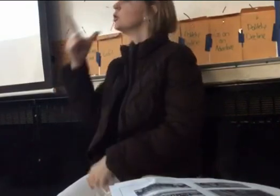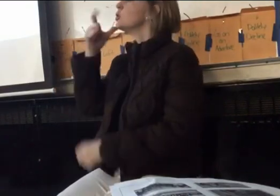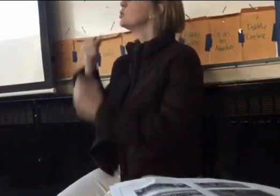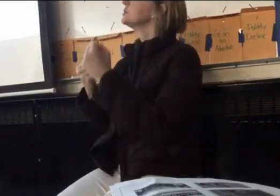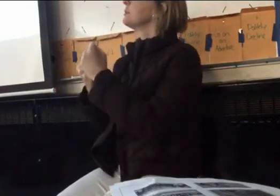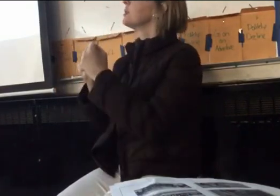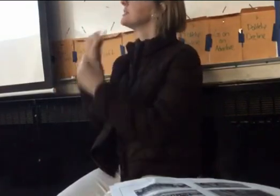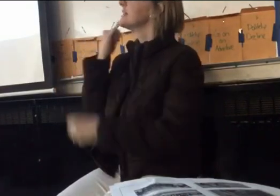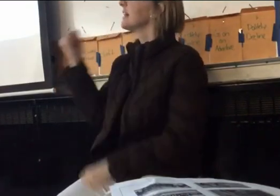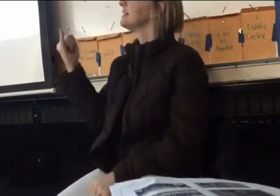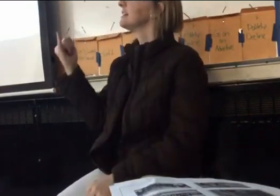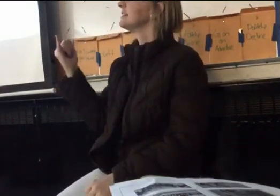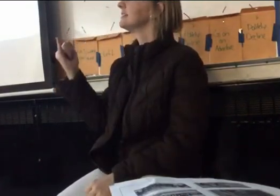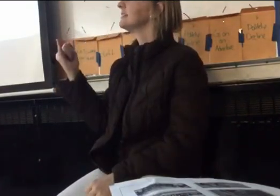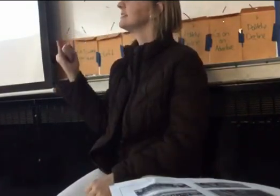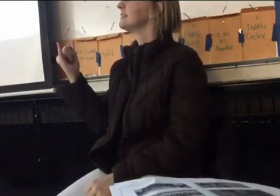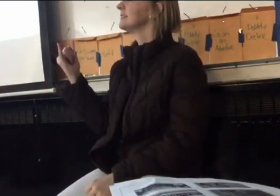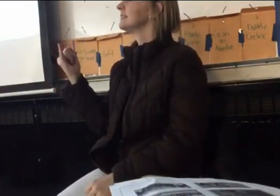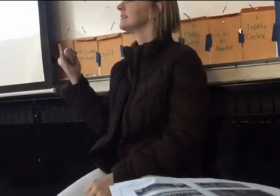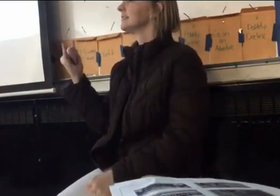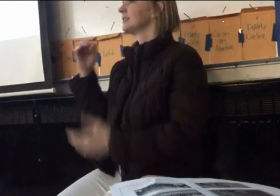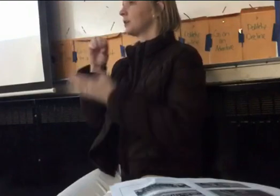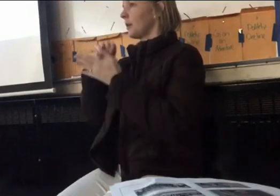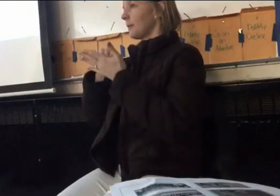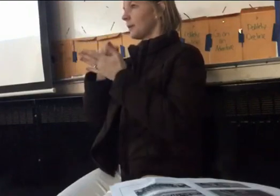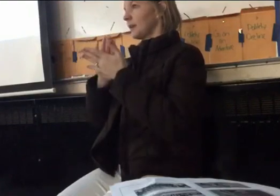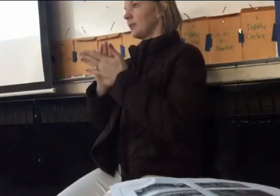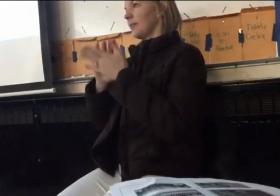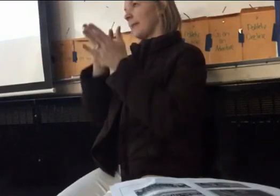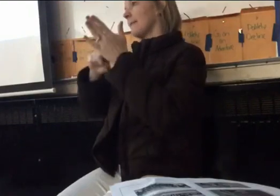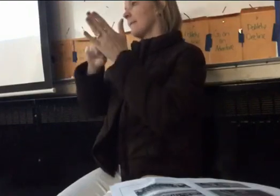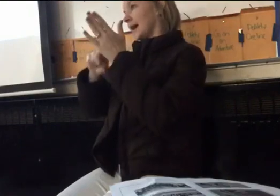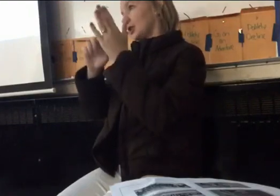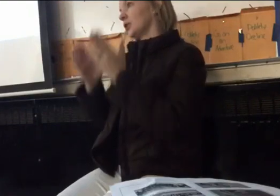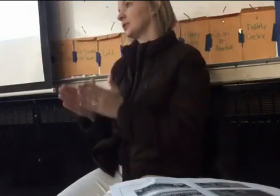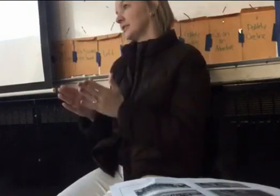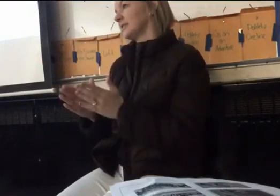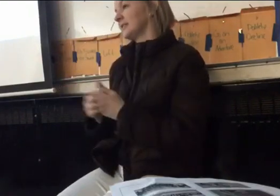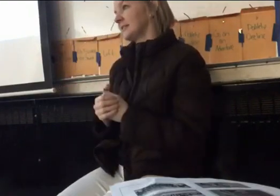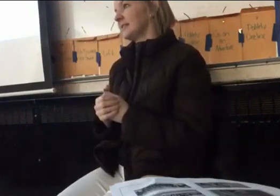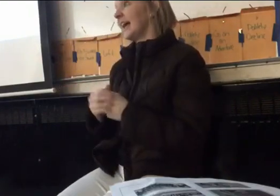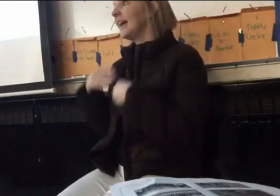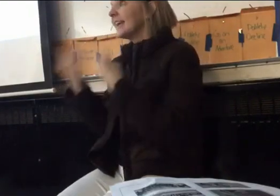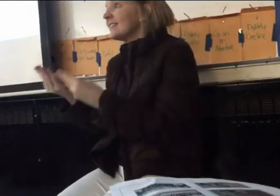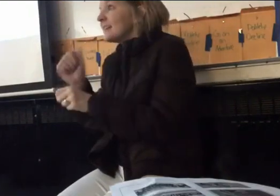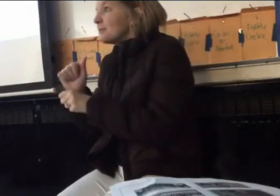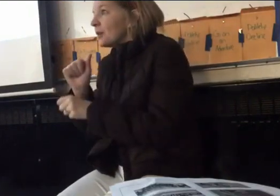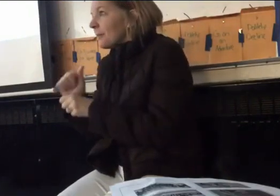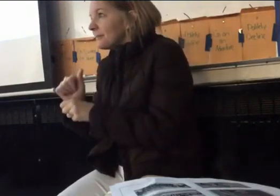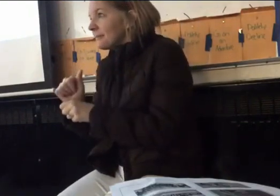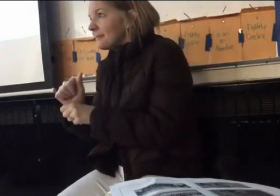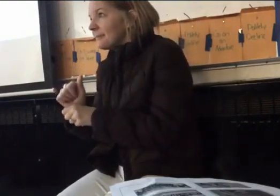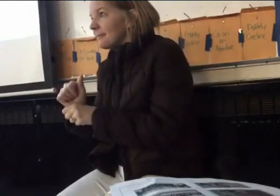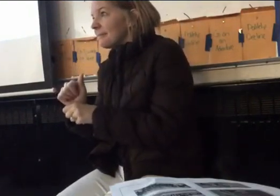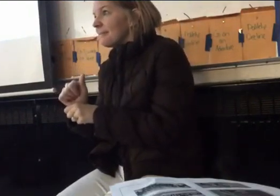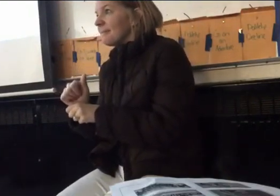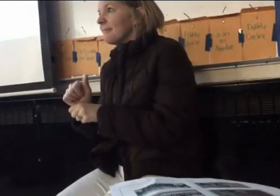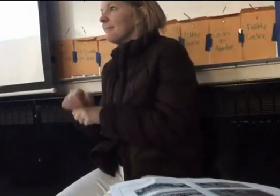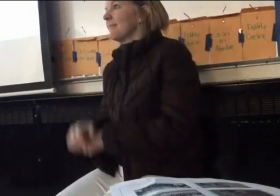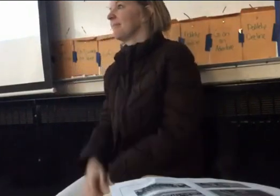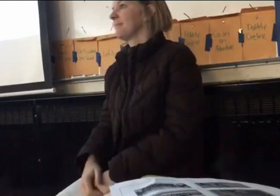support this idea? If you'll put a number 1 next to the silver miners, this gives them a job.